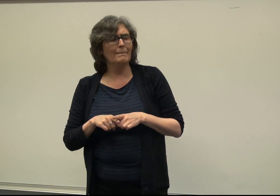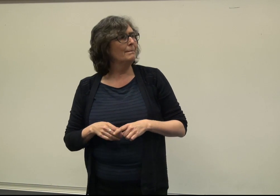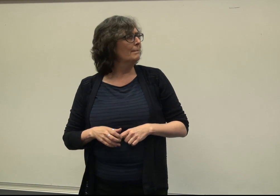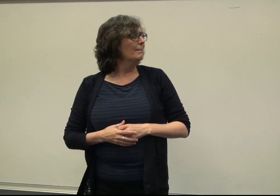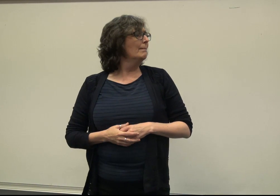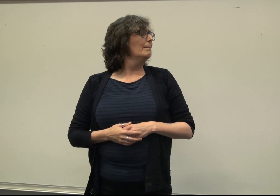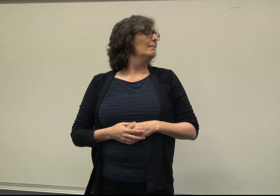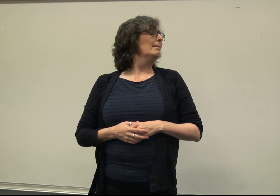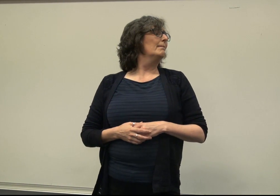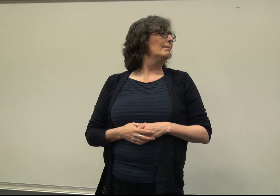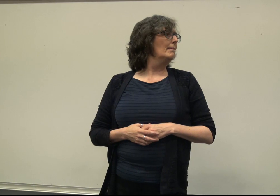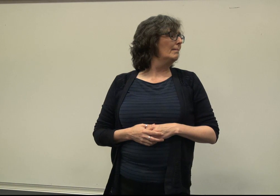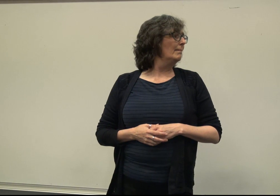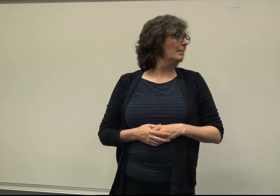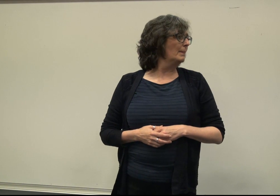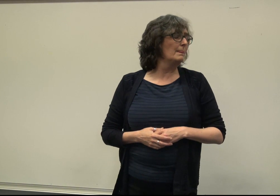Finally, there are